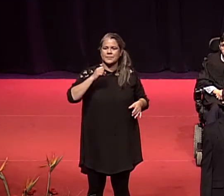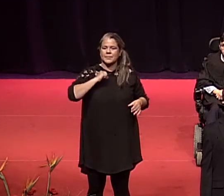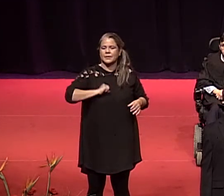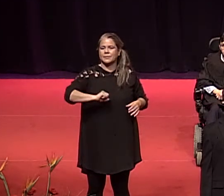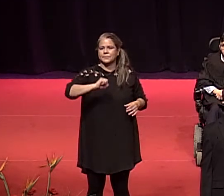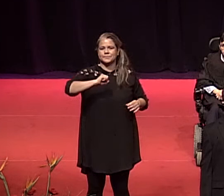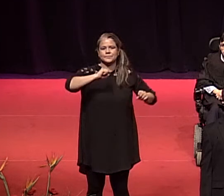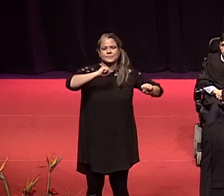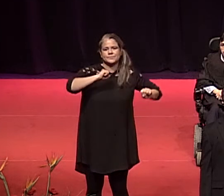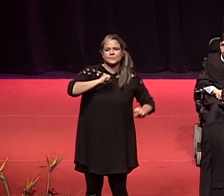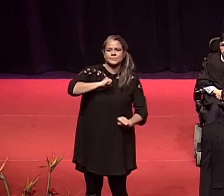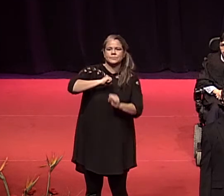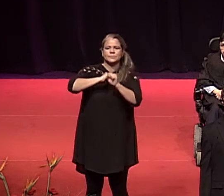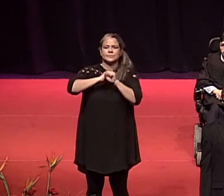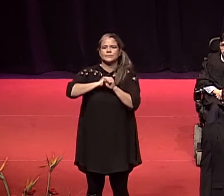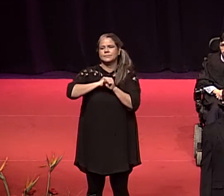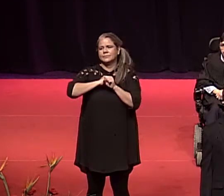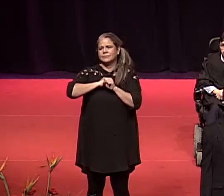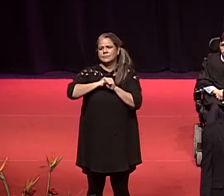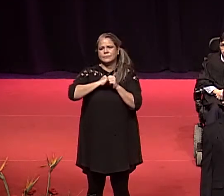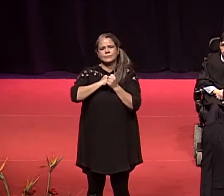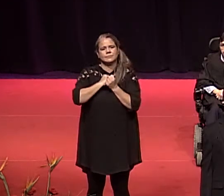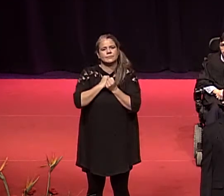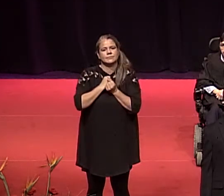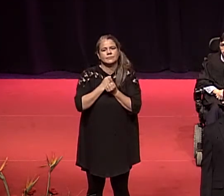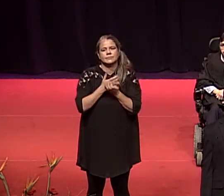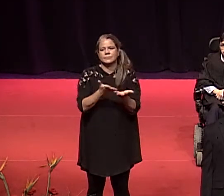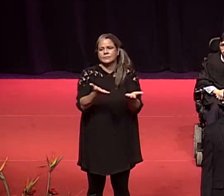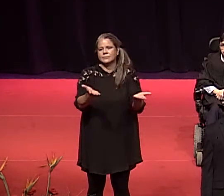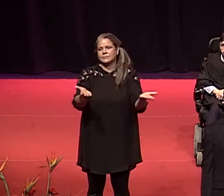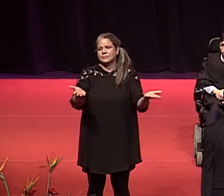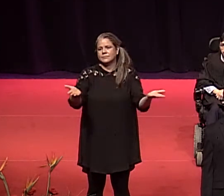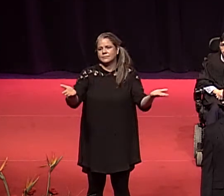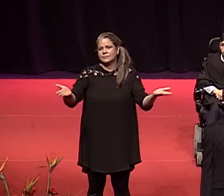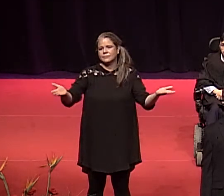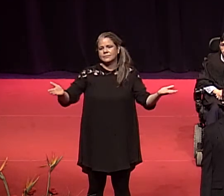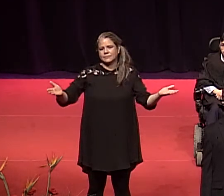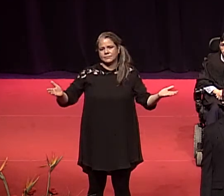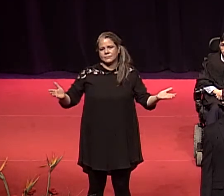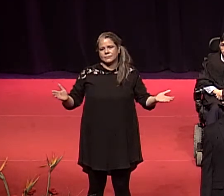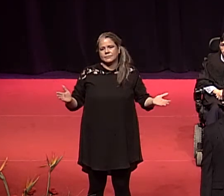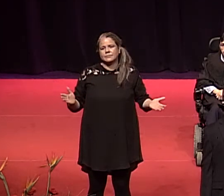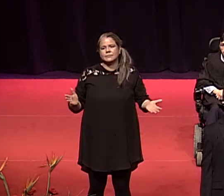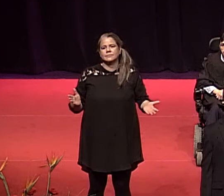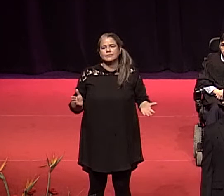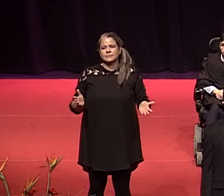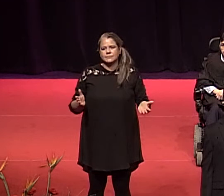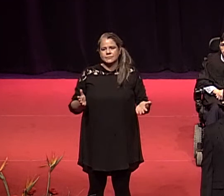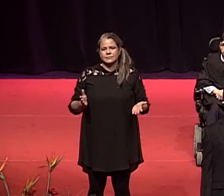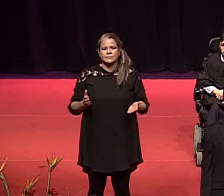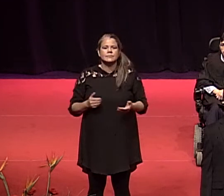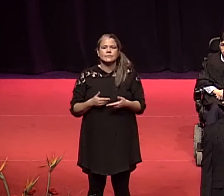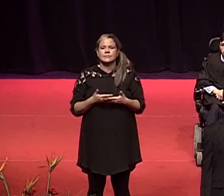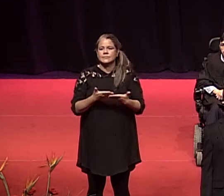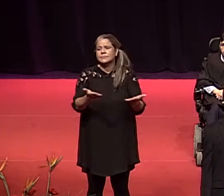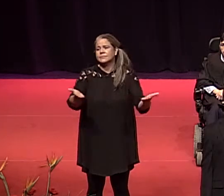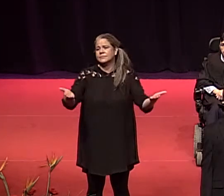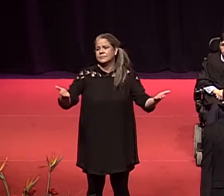Canada, we stand on guard for